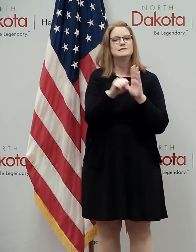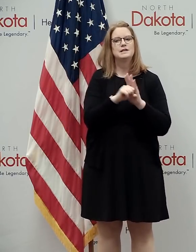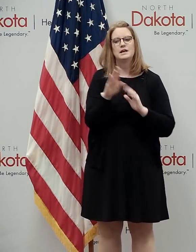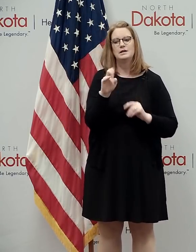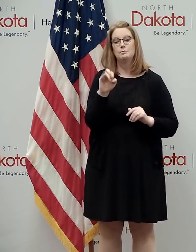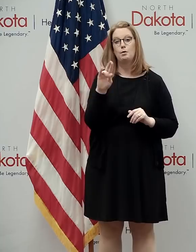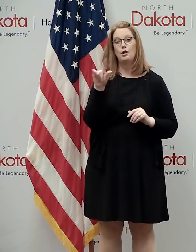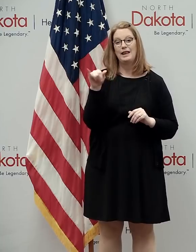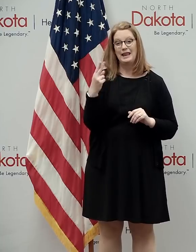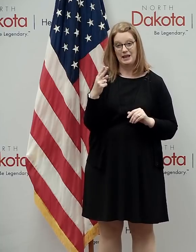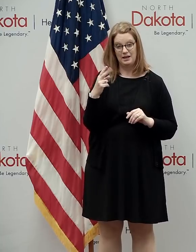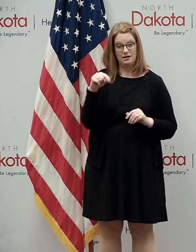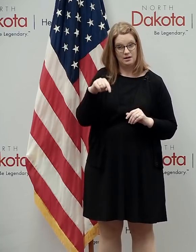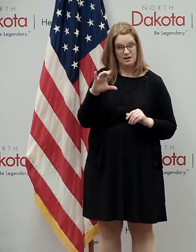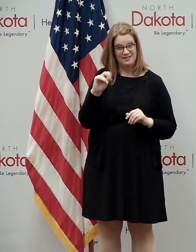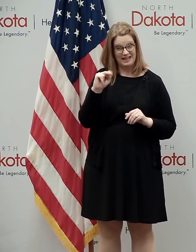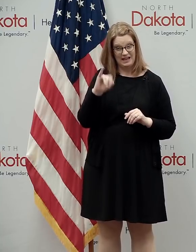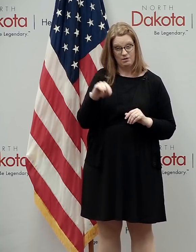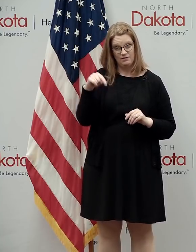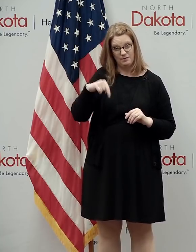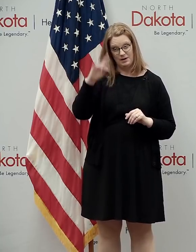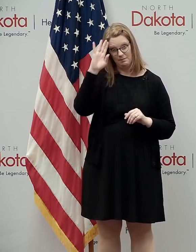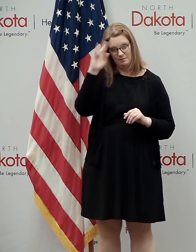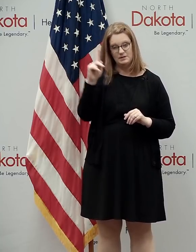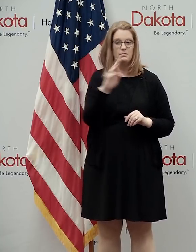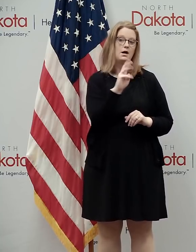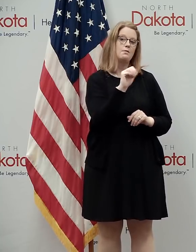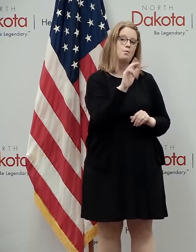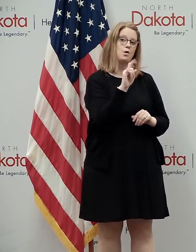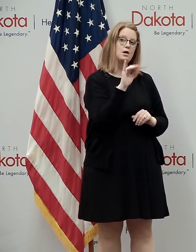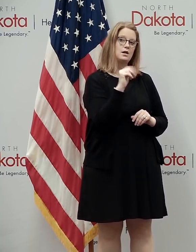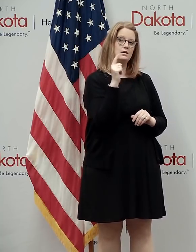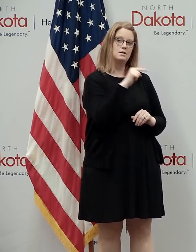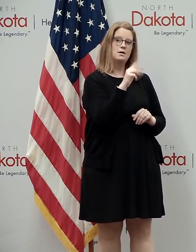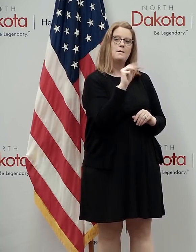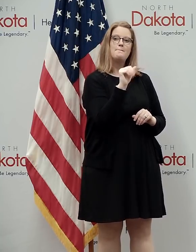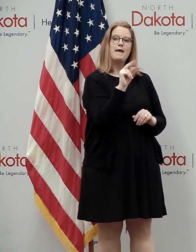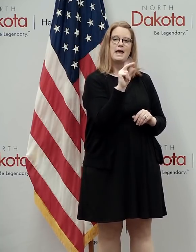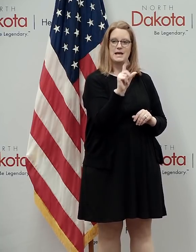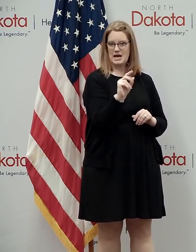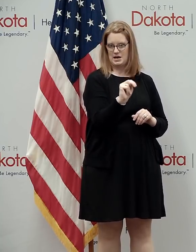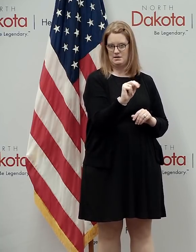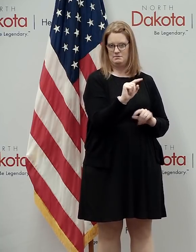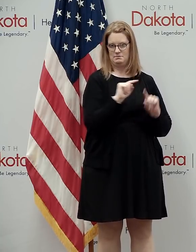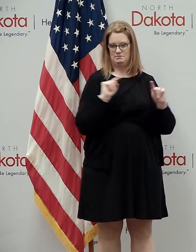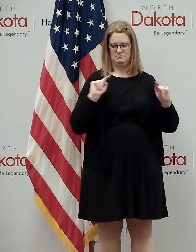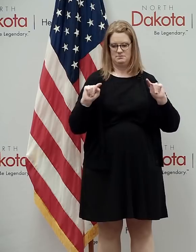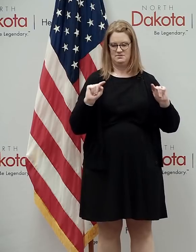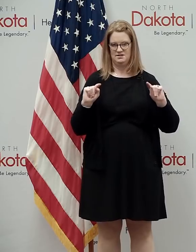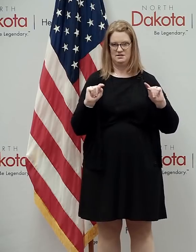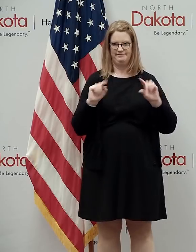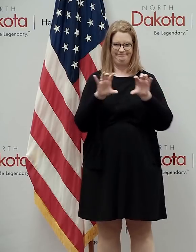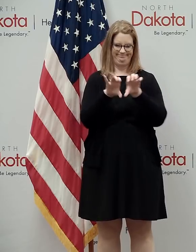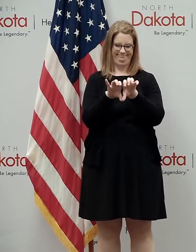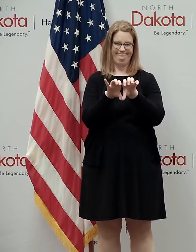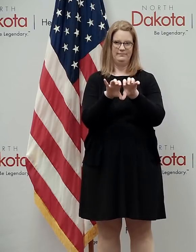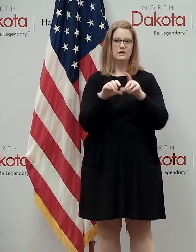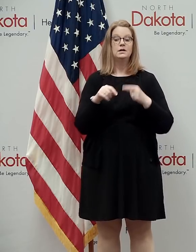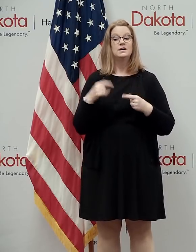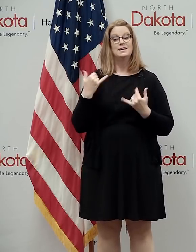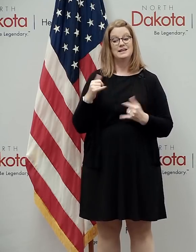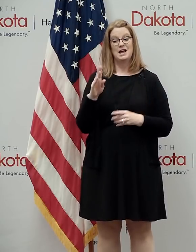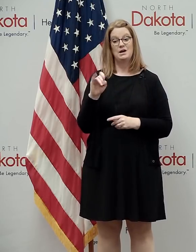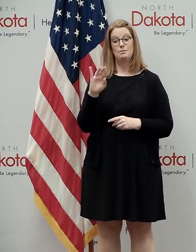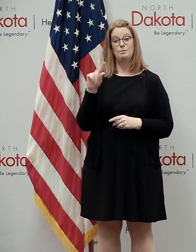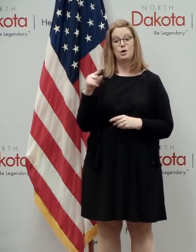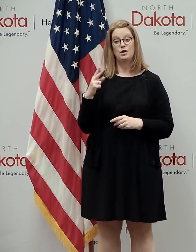course, the county for Bismarck. Morton is the county across the river for Mandan. And right now, Burley